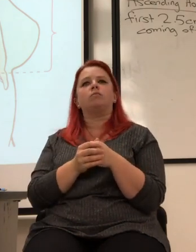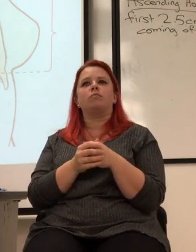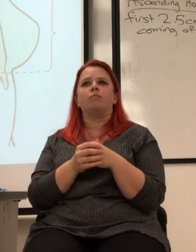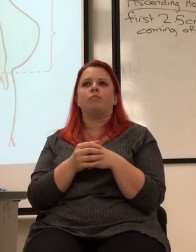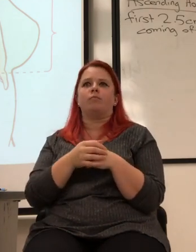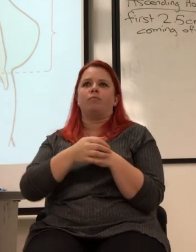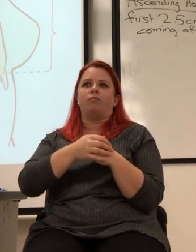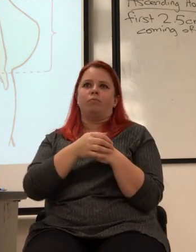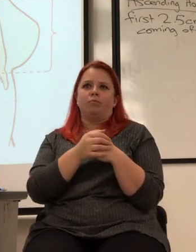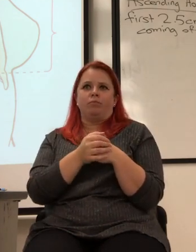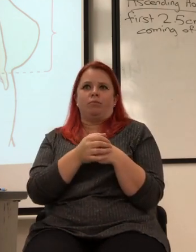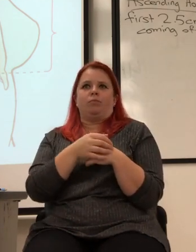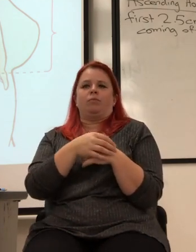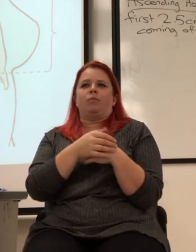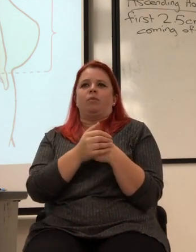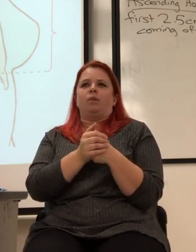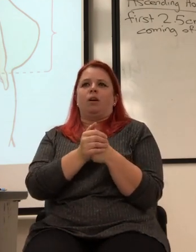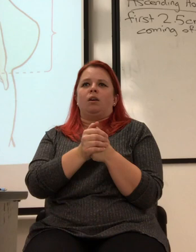T4 vertebra.